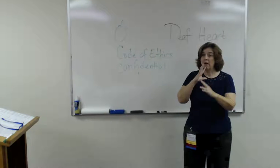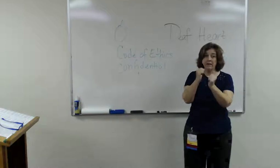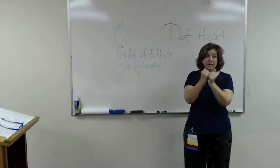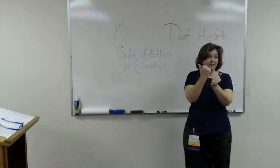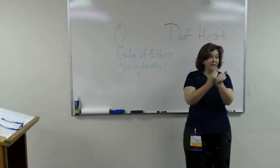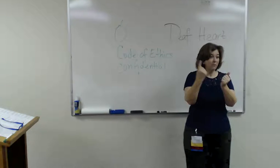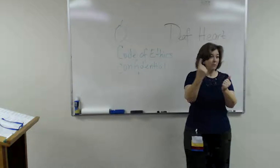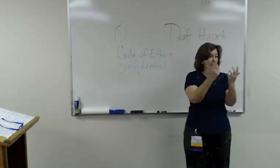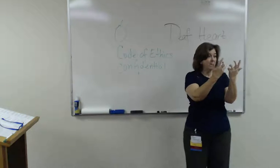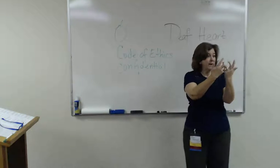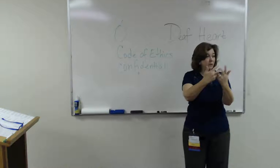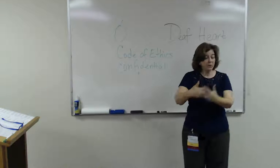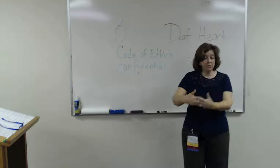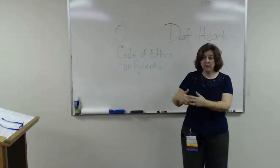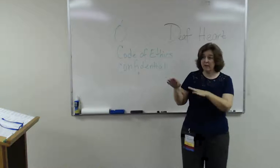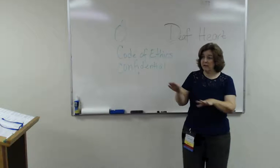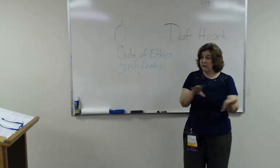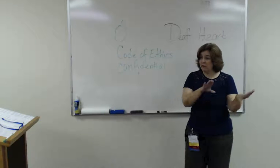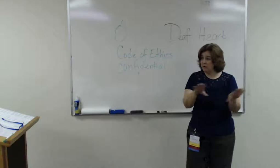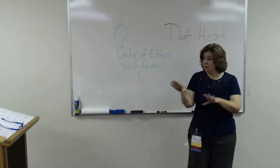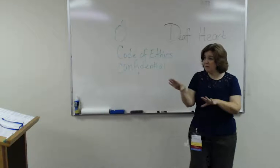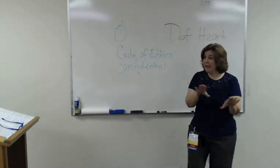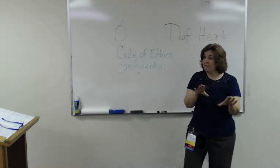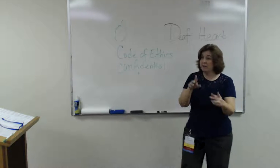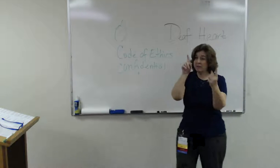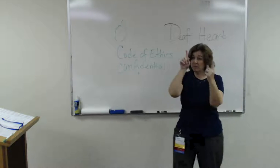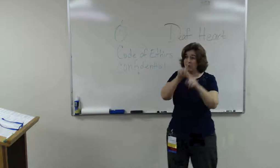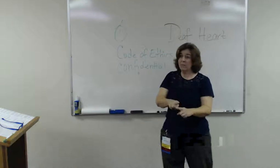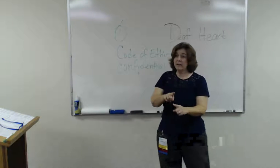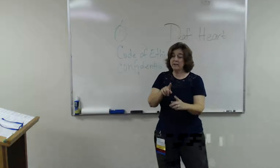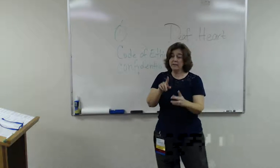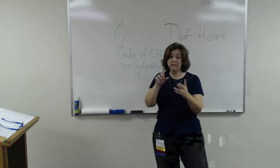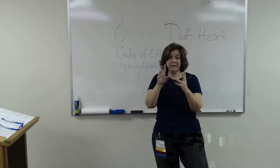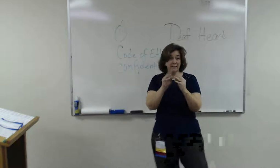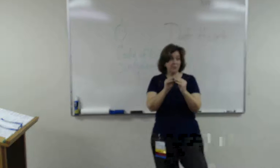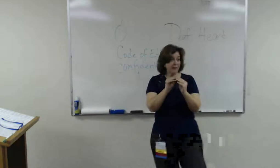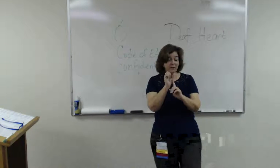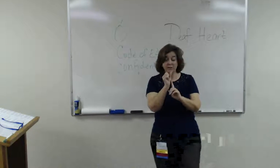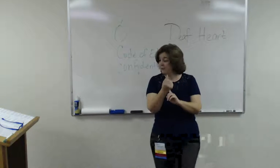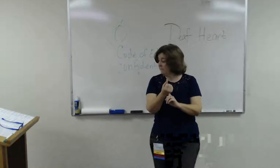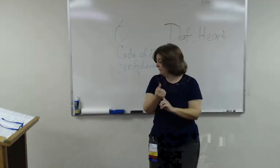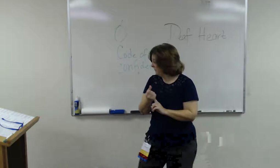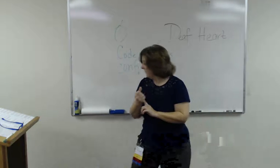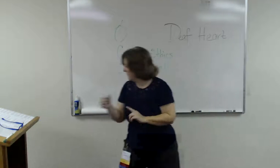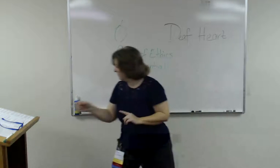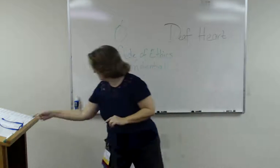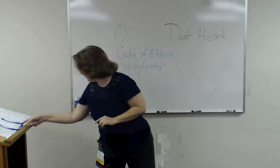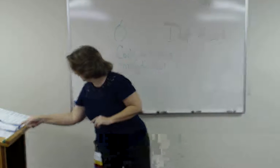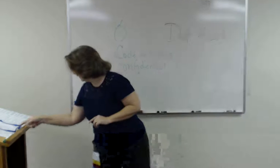talking with everyone and making sure that your behavior is appropriate to the situation. And there was one thing.